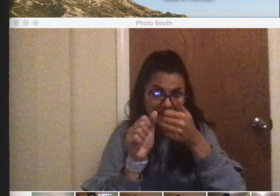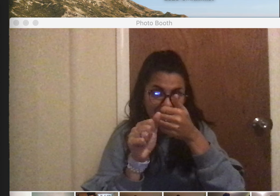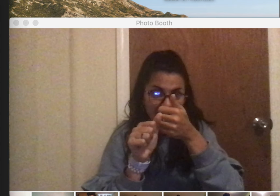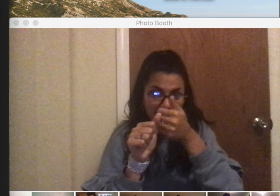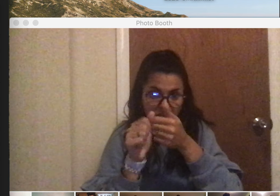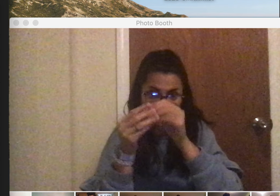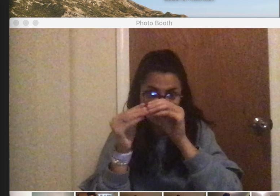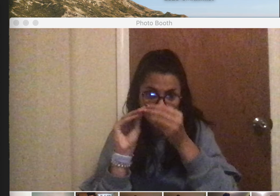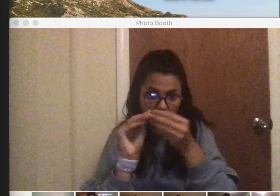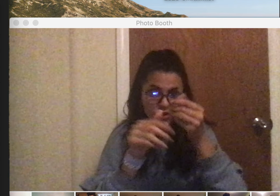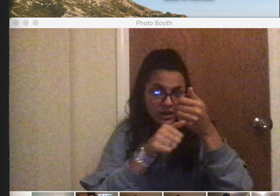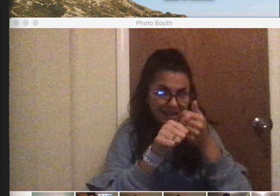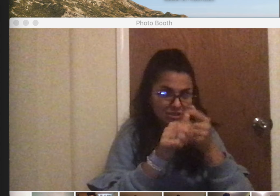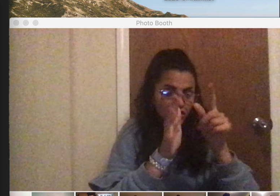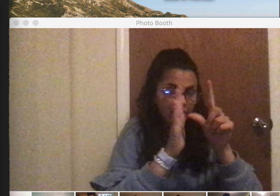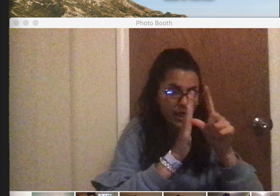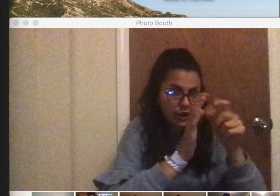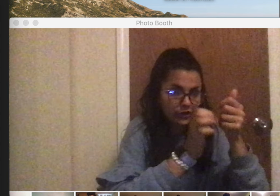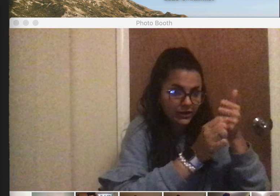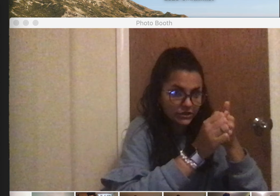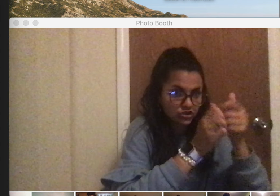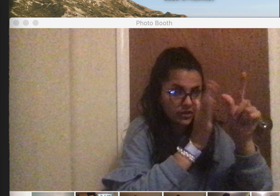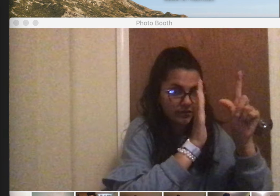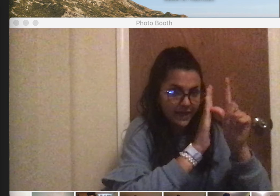9th over